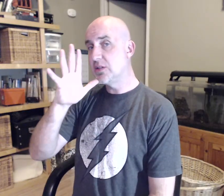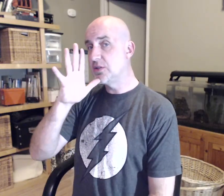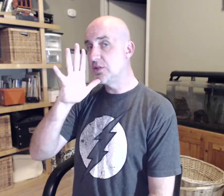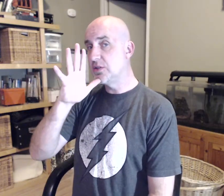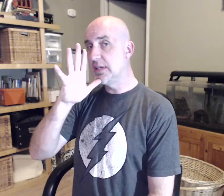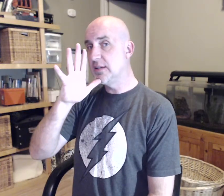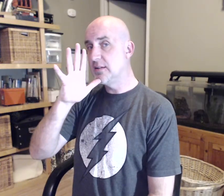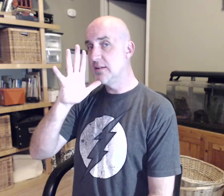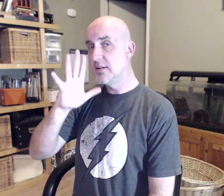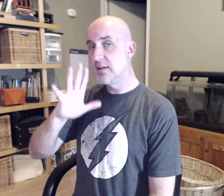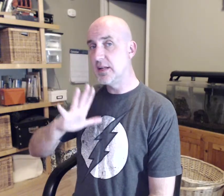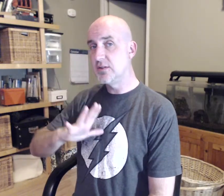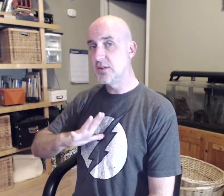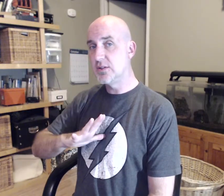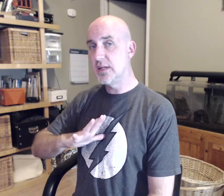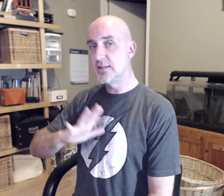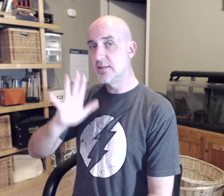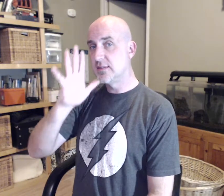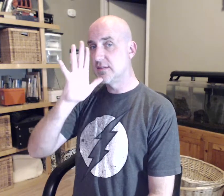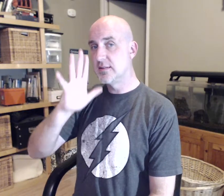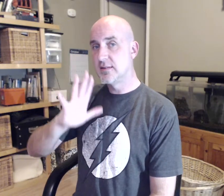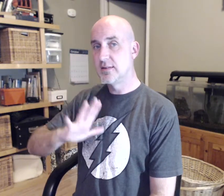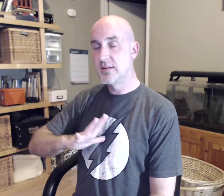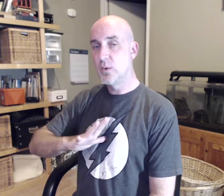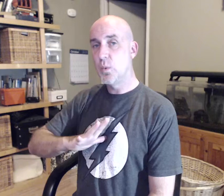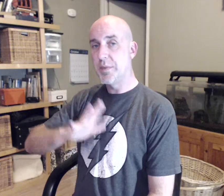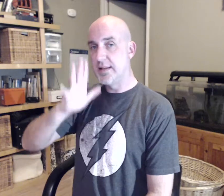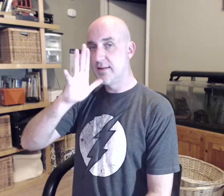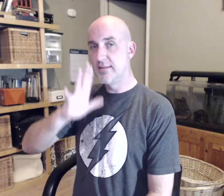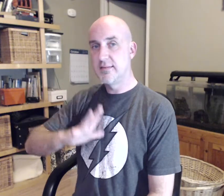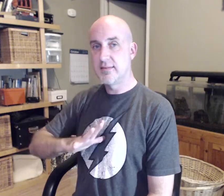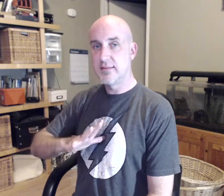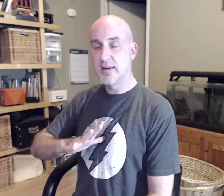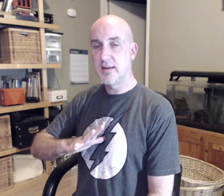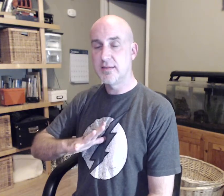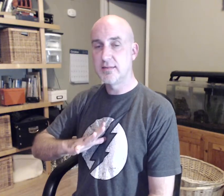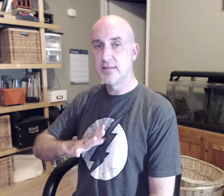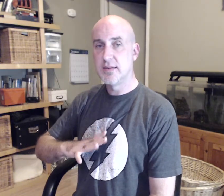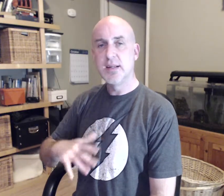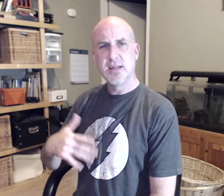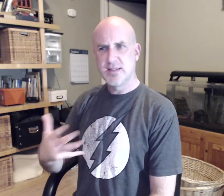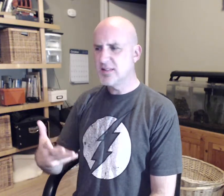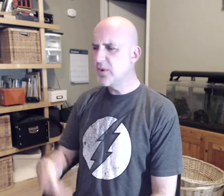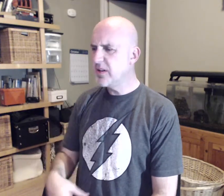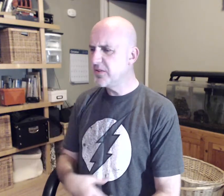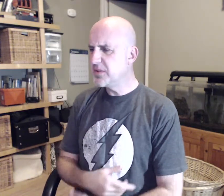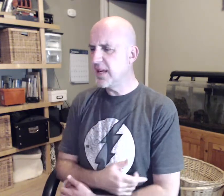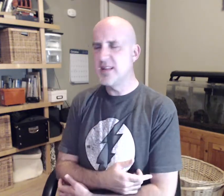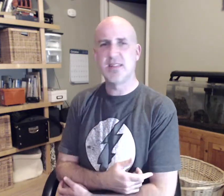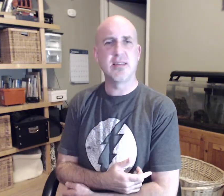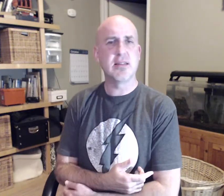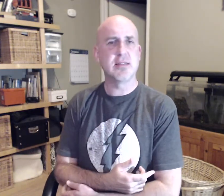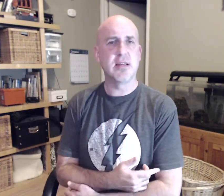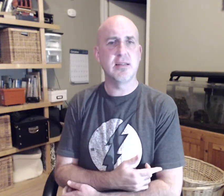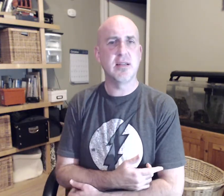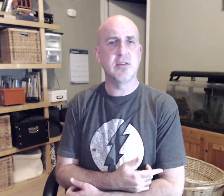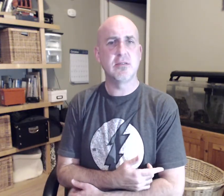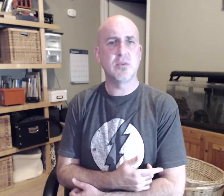touches your chin and down to your chest. Woman. Okay? That's quite a few signs. I think that's like 10,